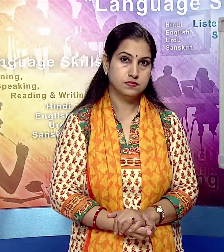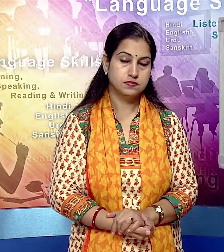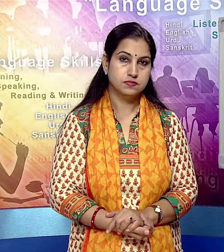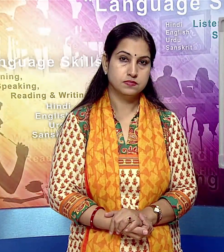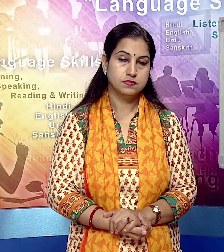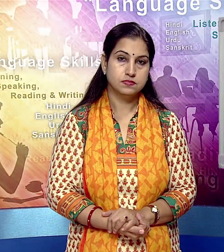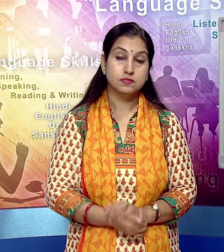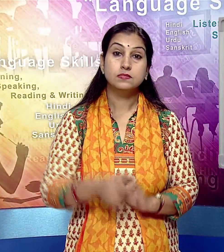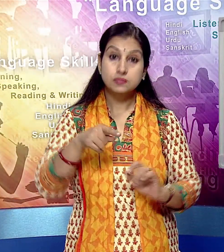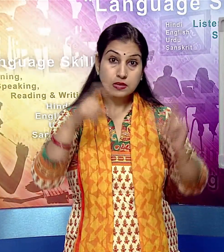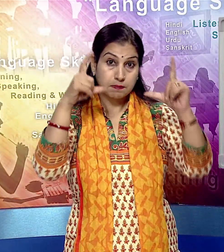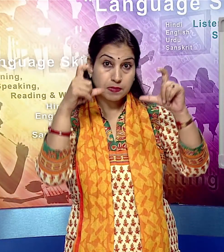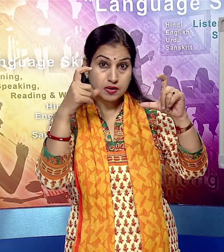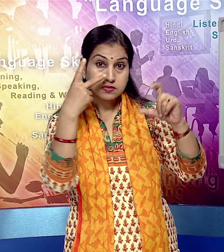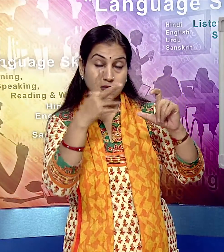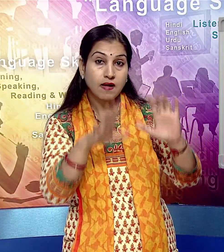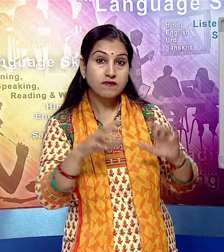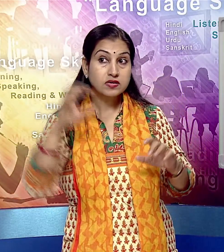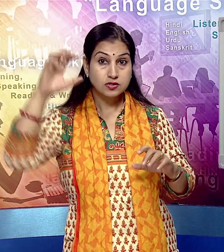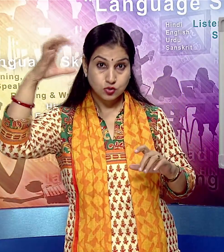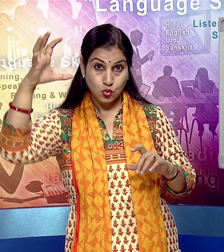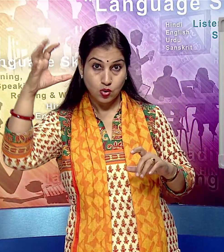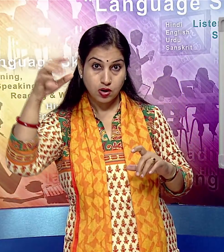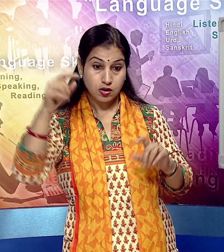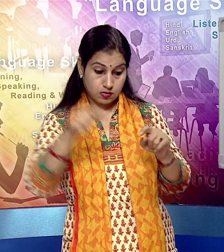This is a picture of a solar cooker.